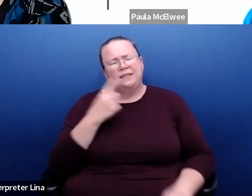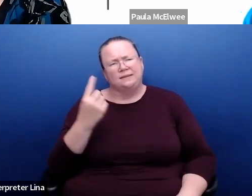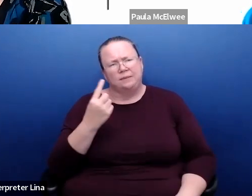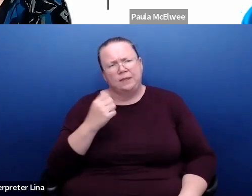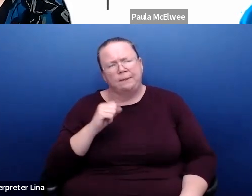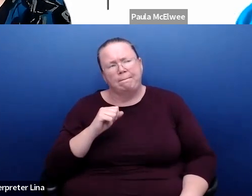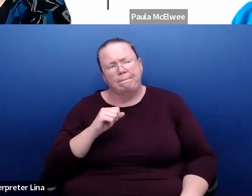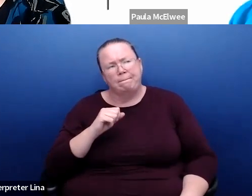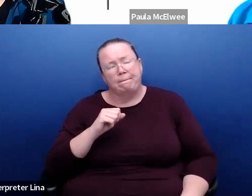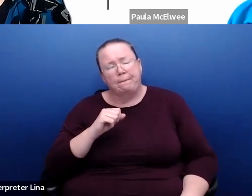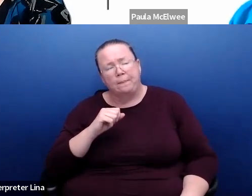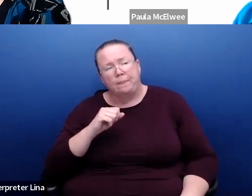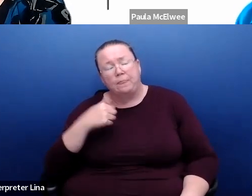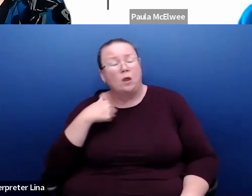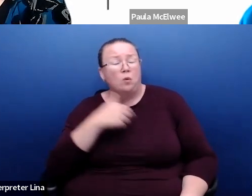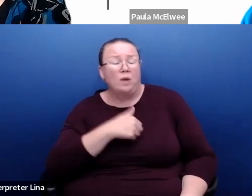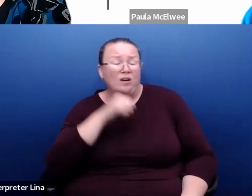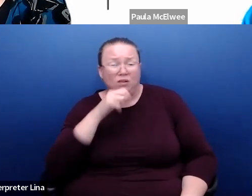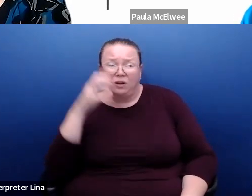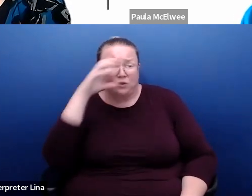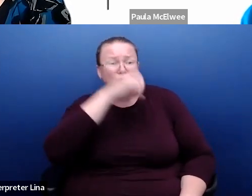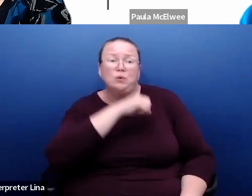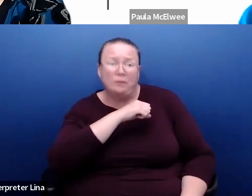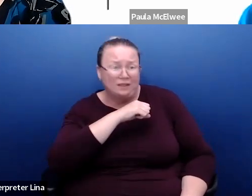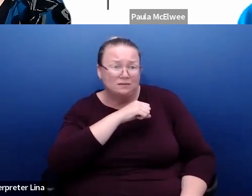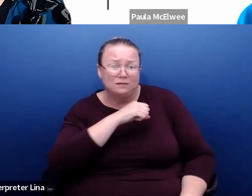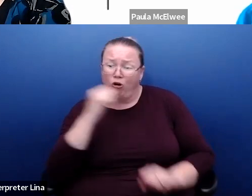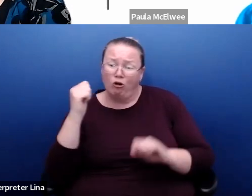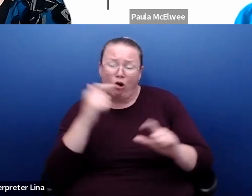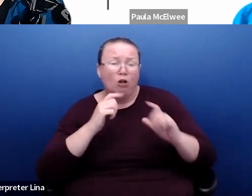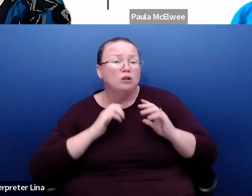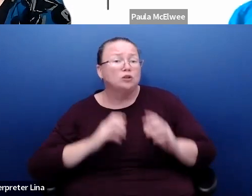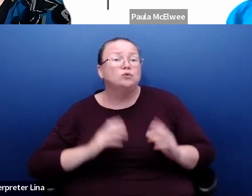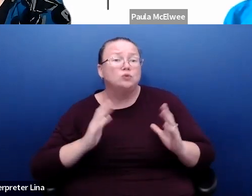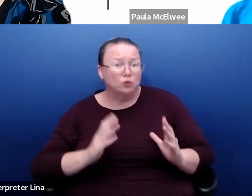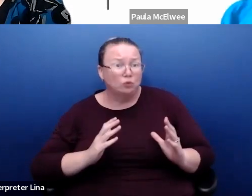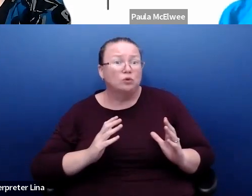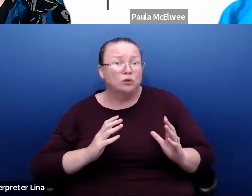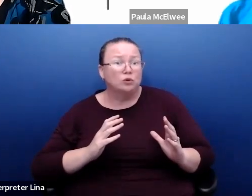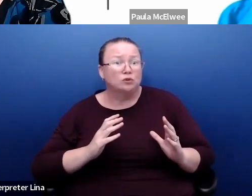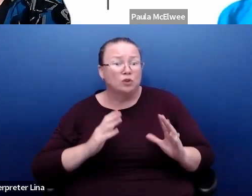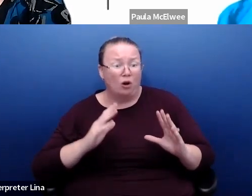here. We're not assuming that all consumers are putting